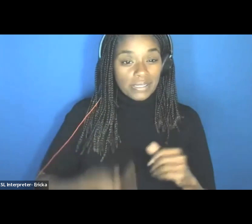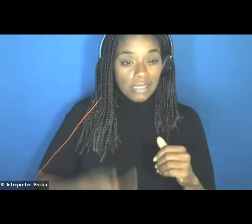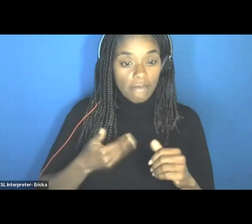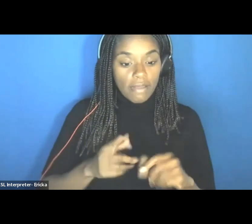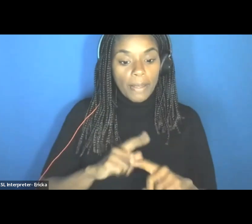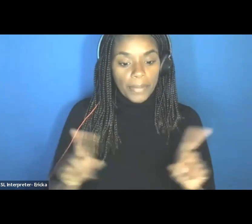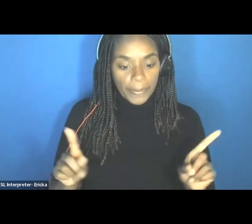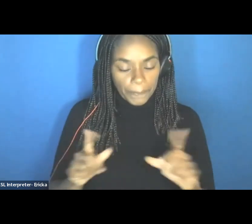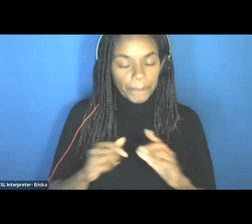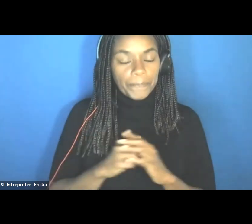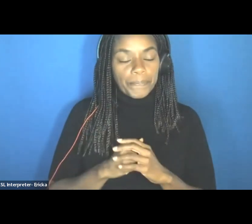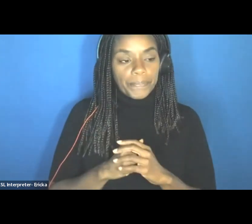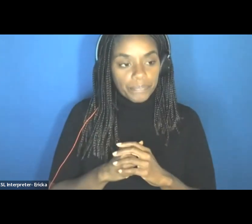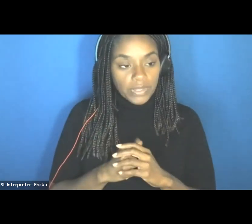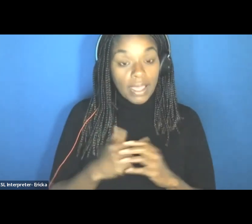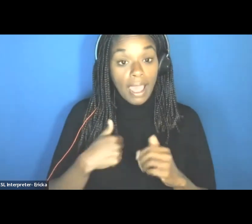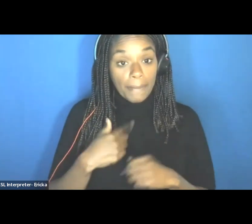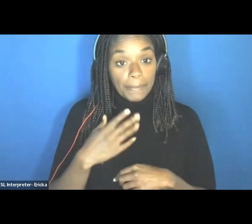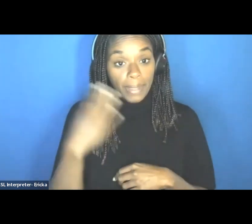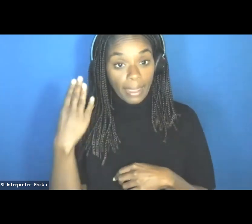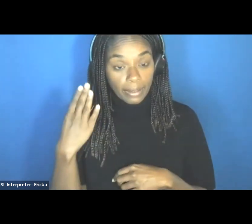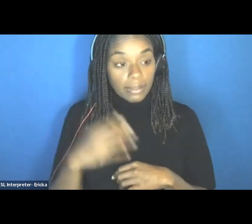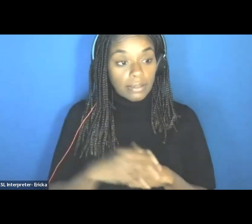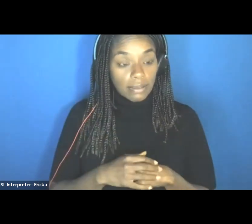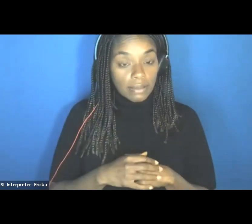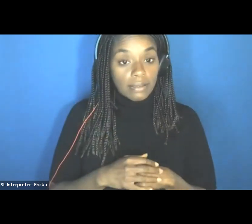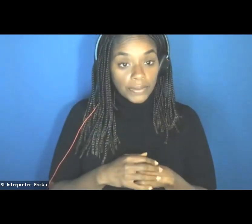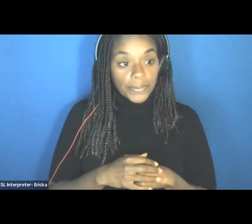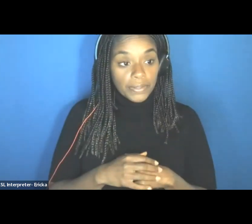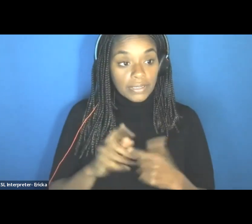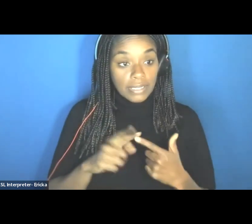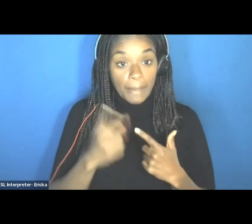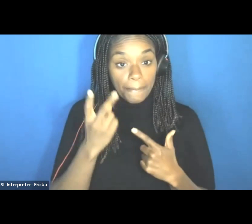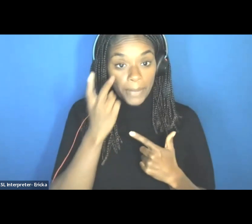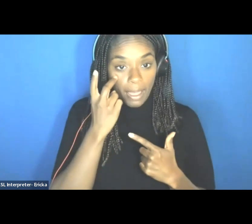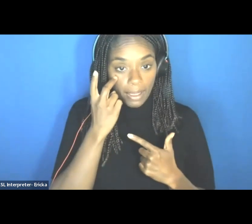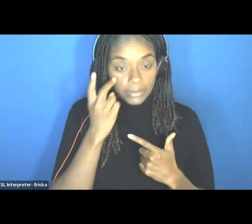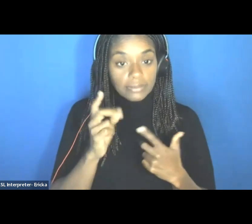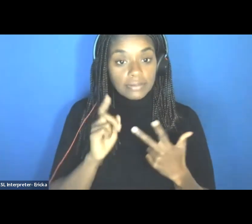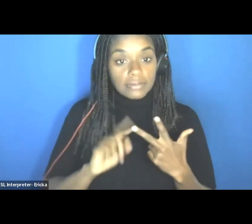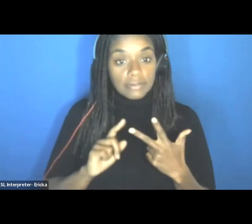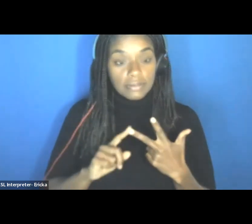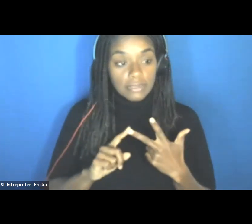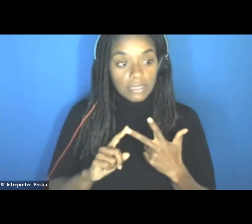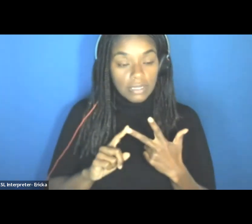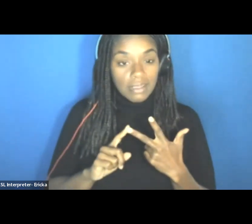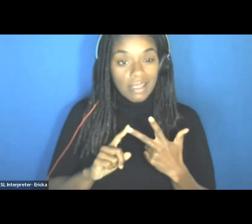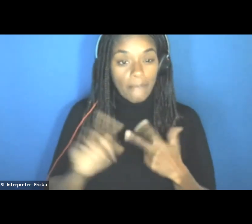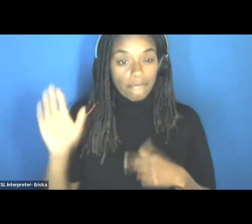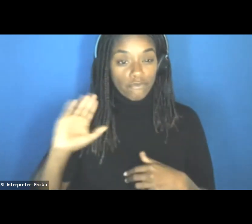be Black. I'm also blind. I'm also a